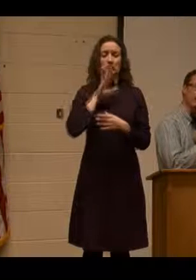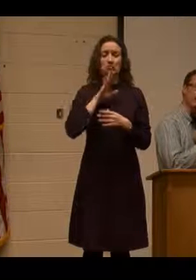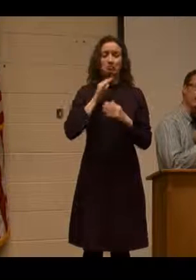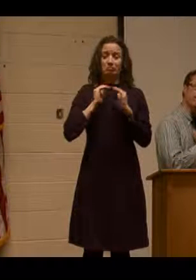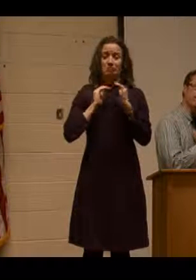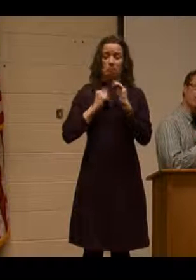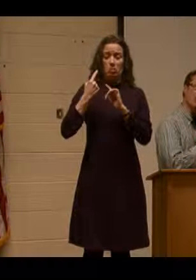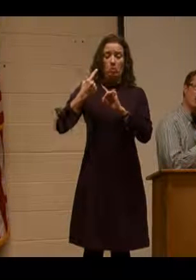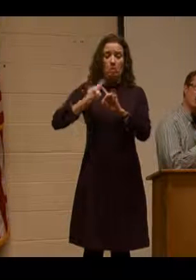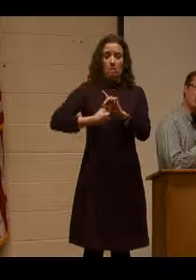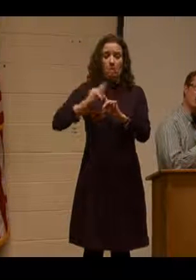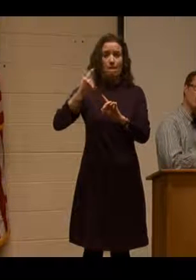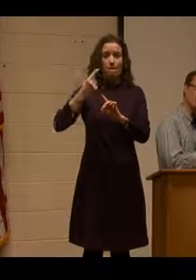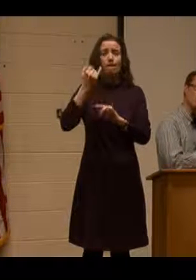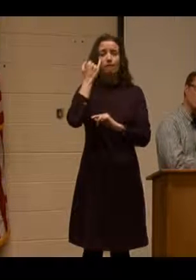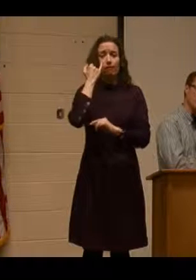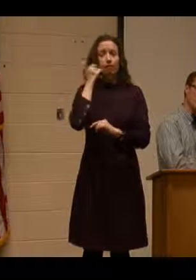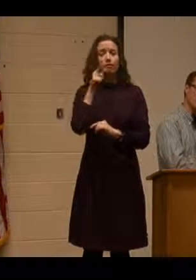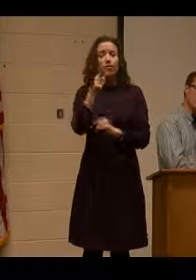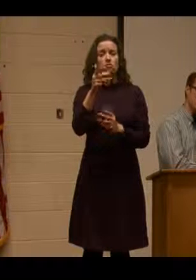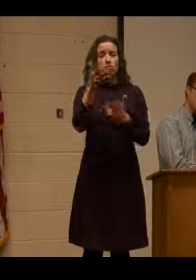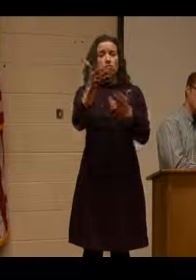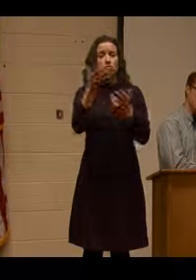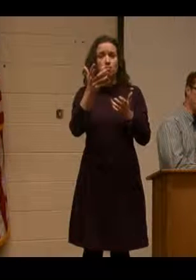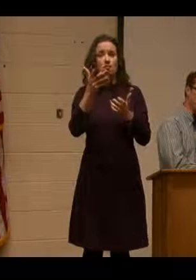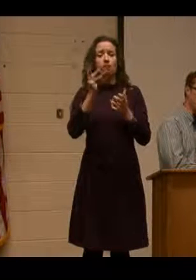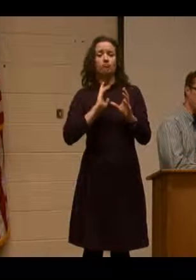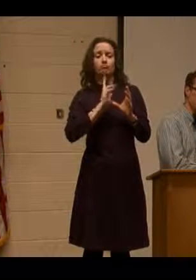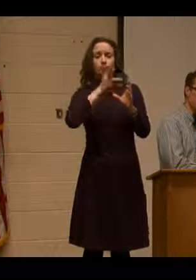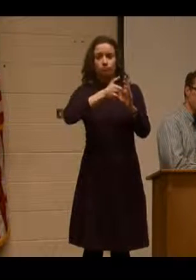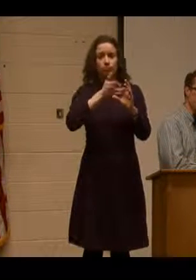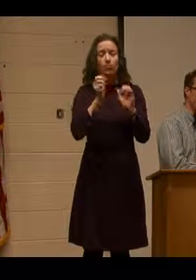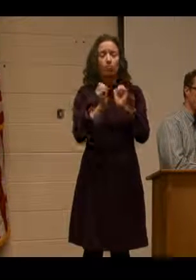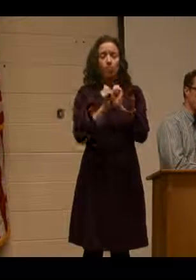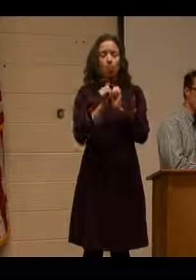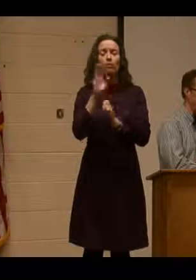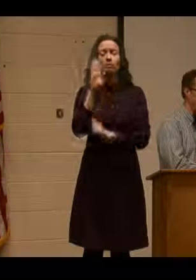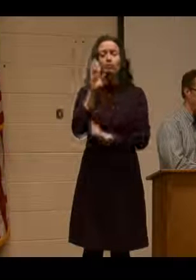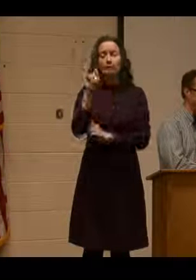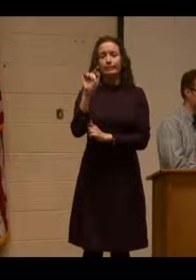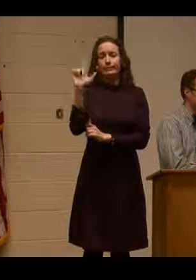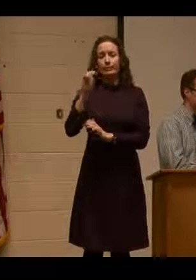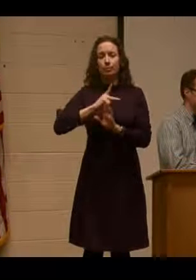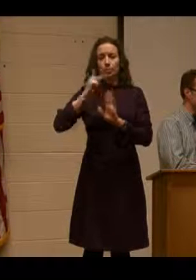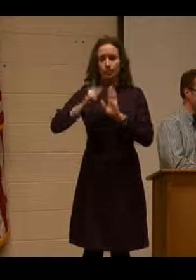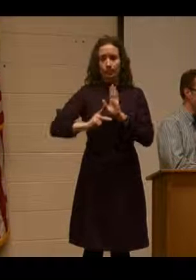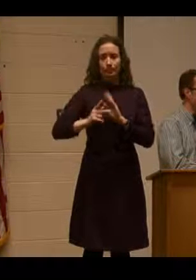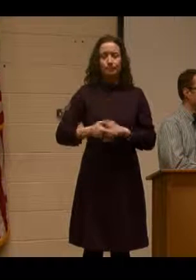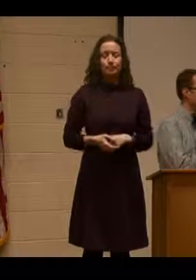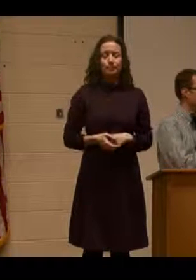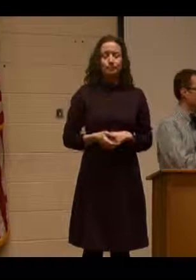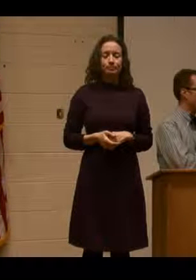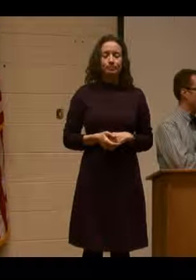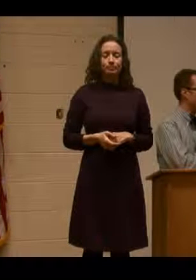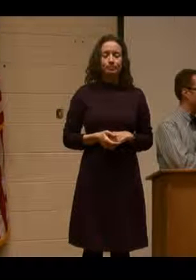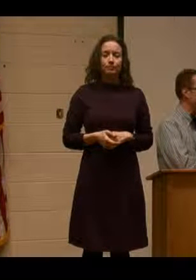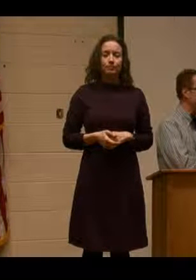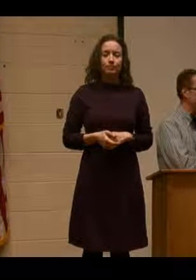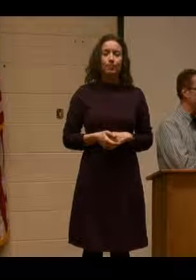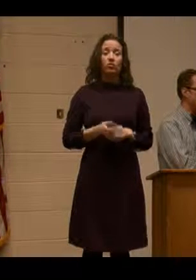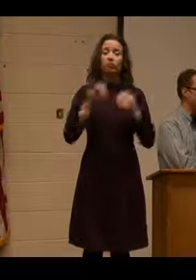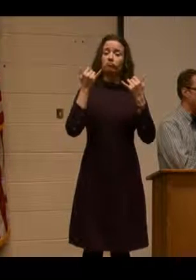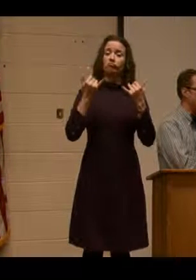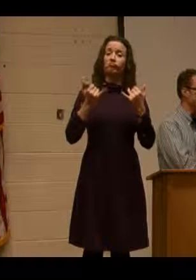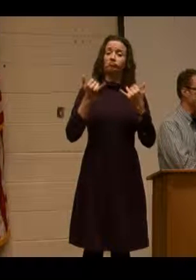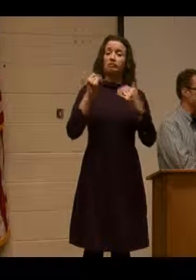all will be participating in the Bridges to Life program. So tonight is your opportunity to learn more about